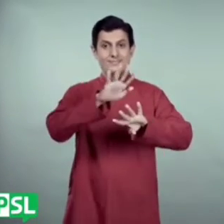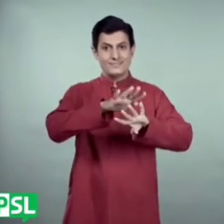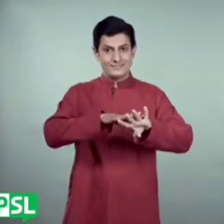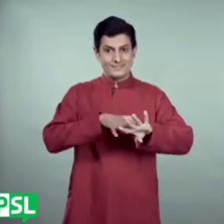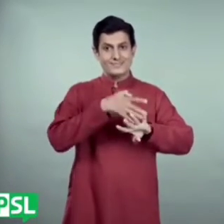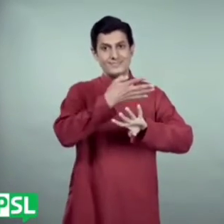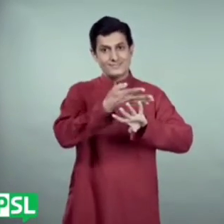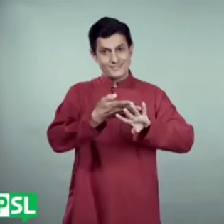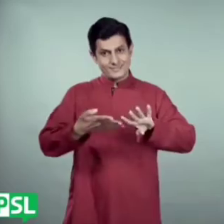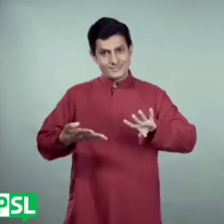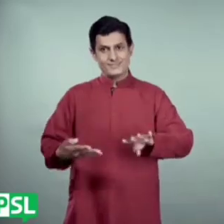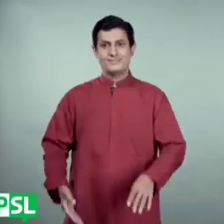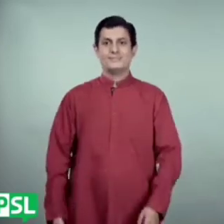plastic grid,